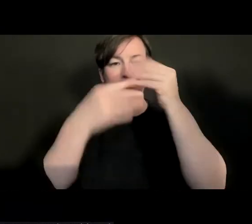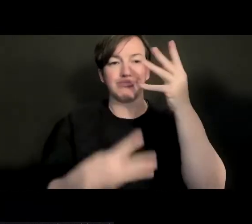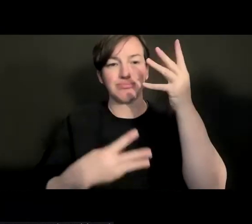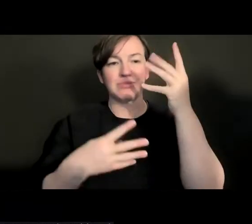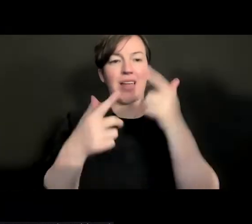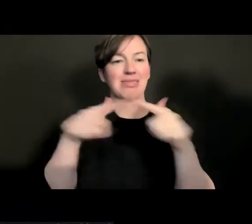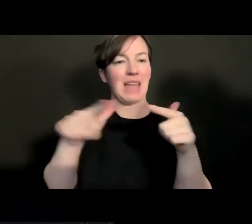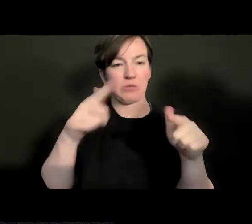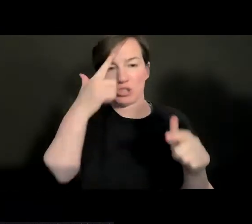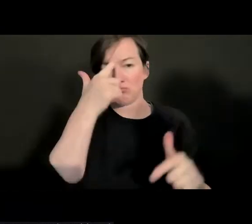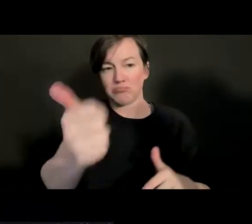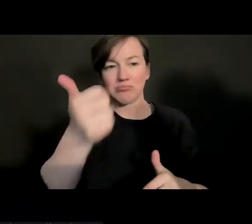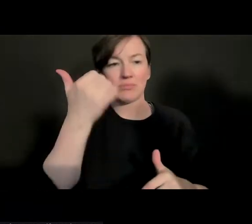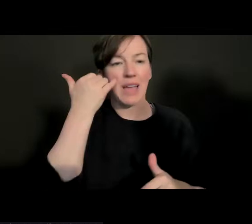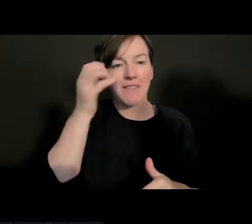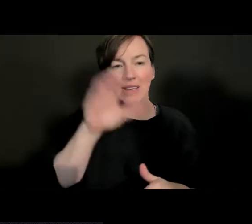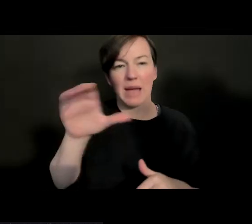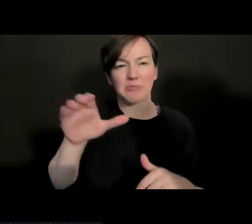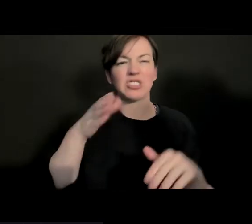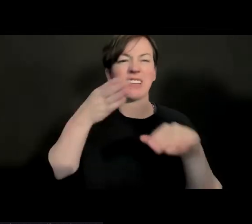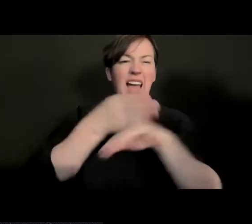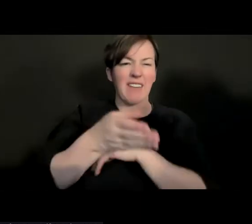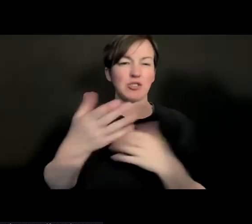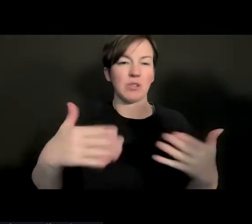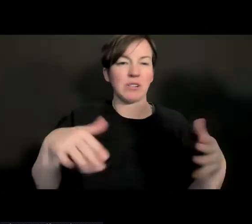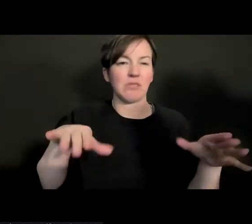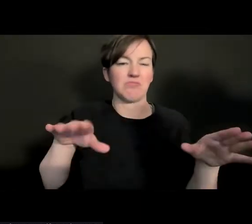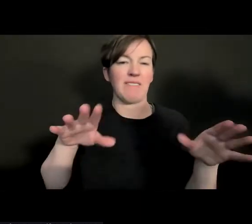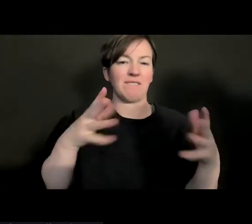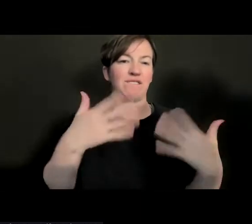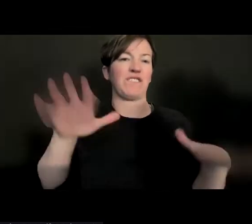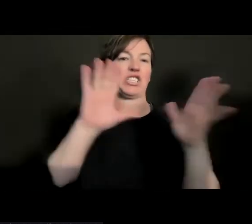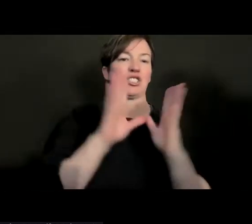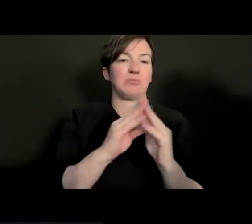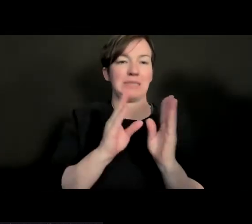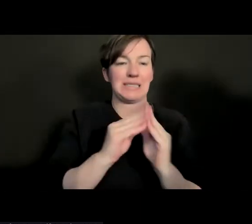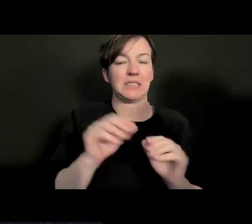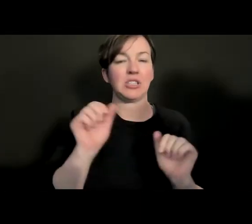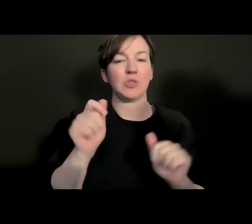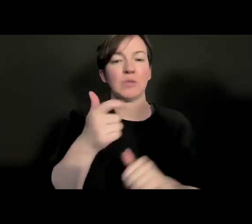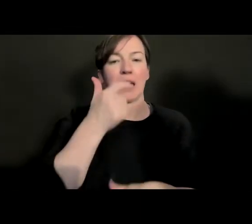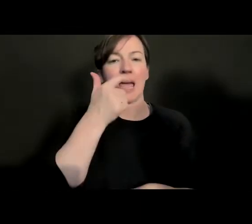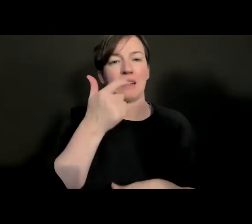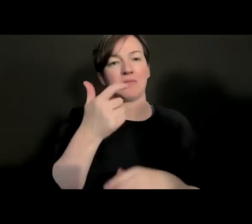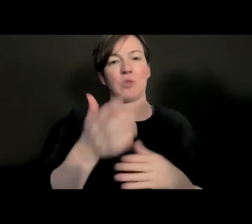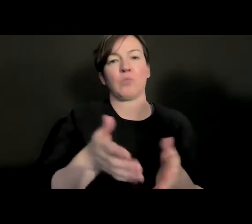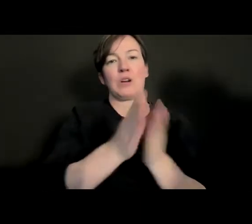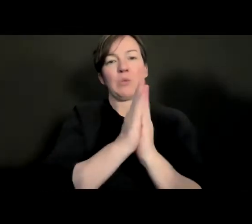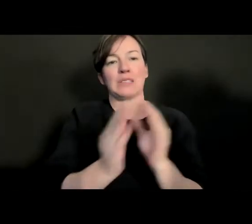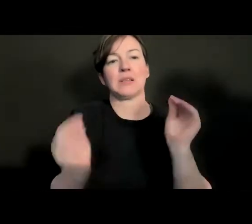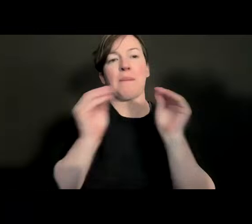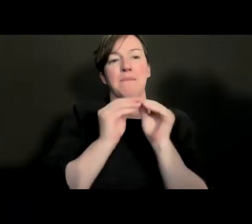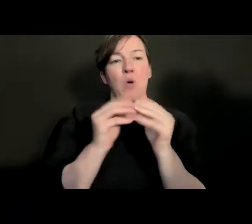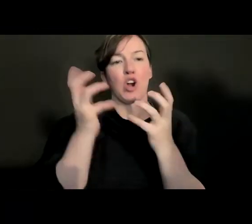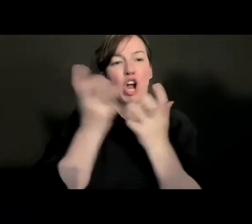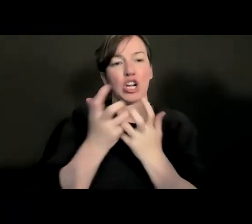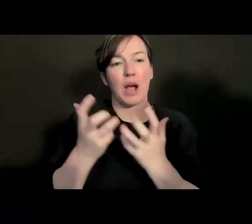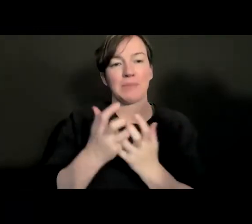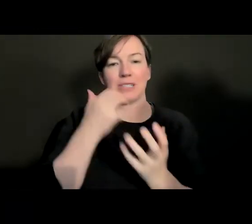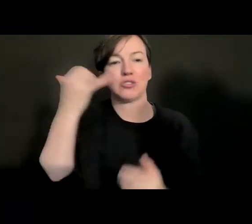you choose to watch after this meeting has ended. Viewers may request additional accommodations by calling